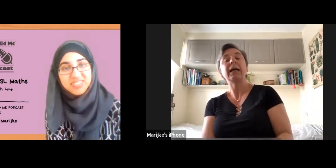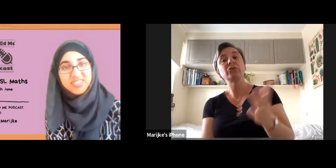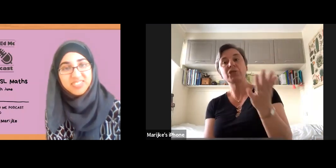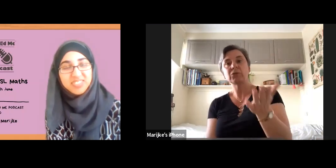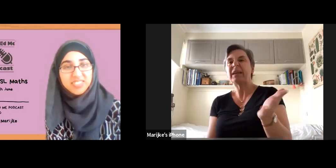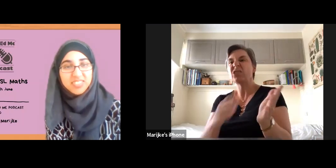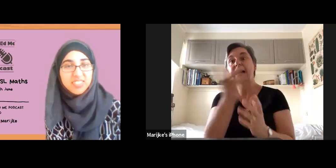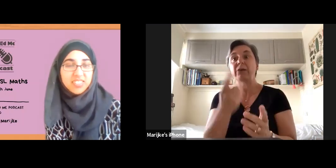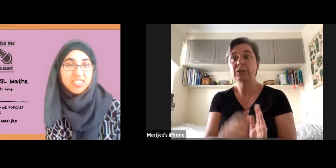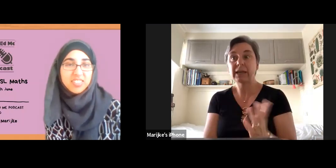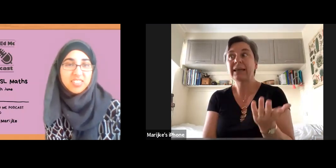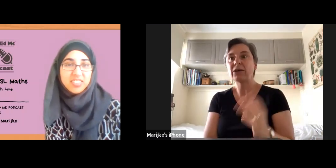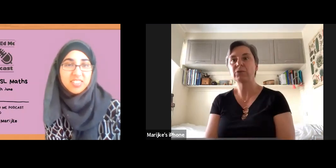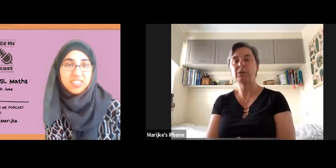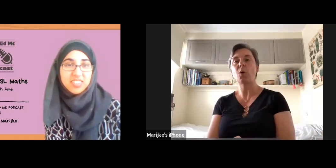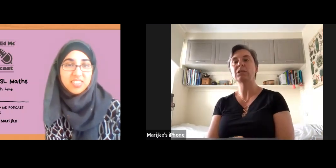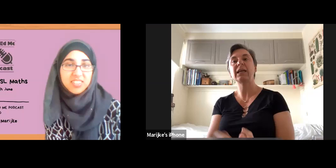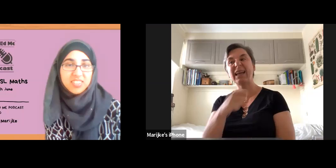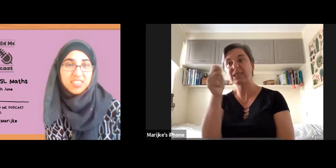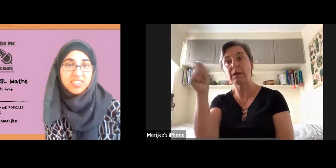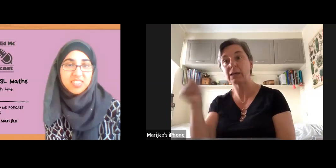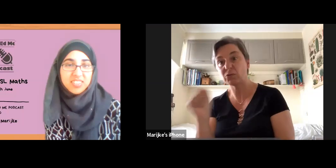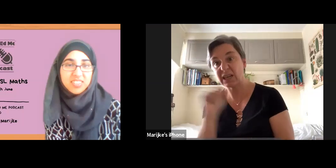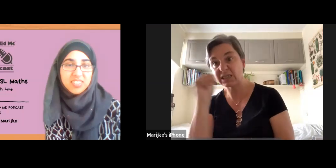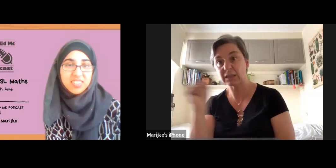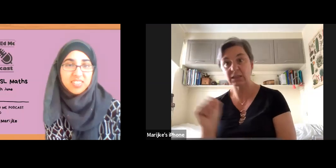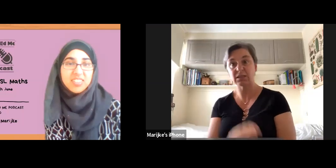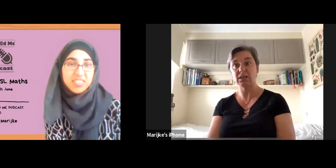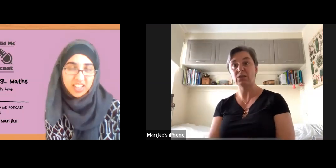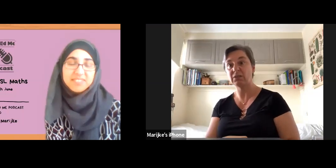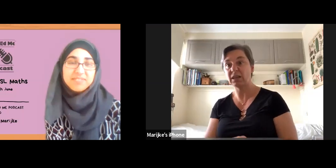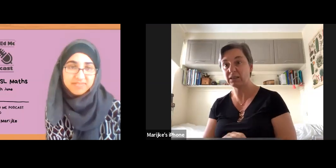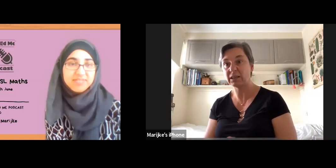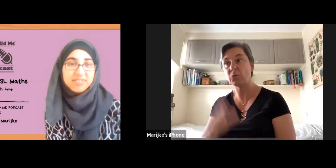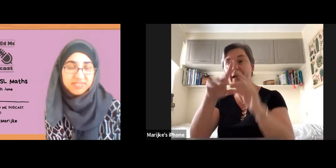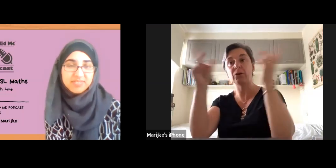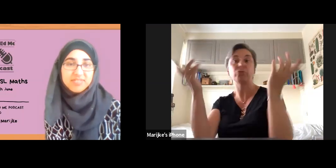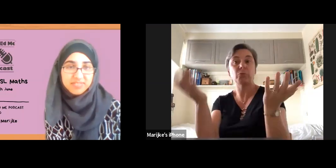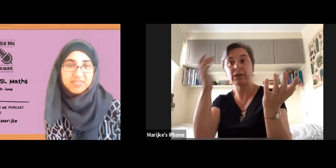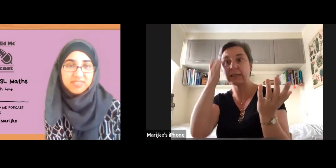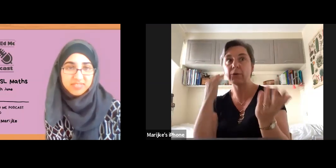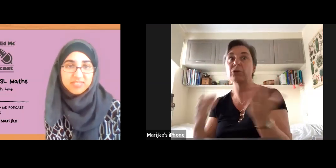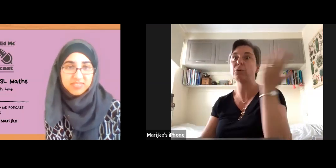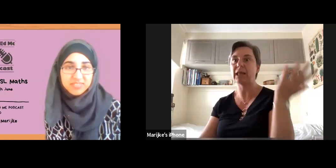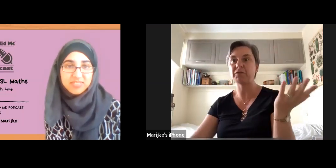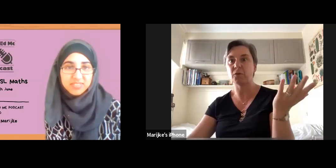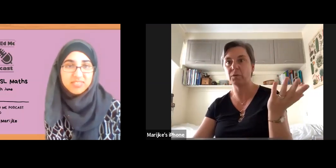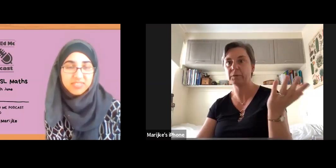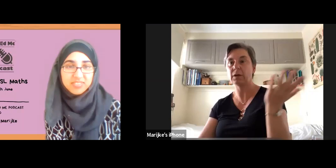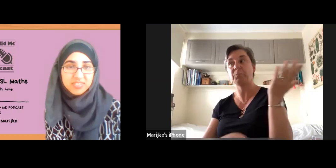those children, because they can count on M1s, they can get some marks on their SATs. You know, they won't get 100, what it is now, or the old level 4, but